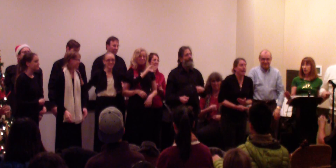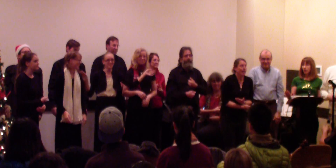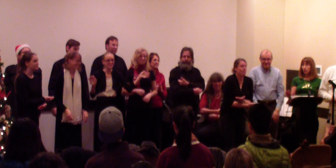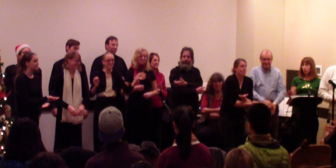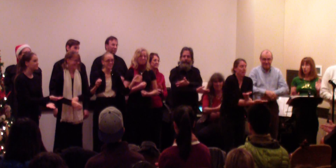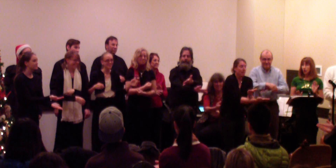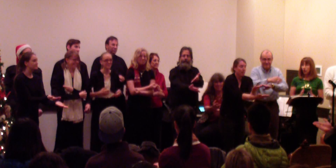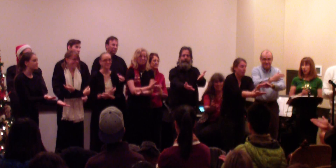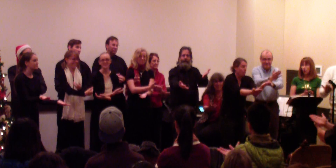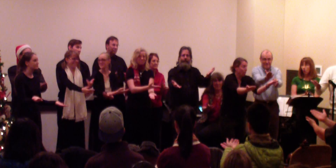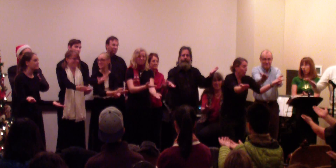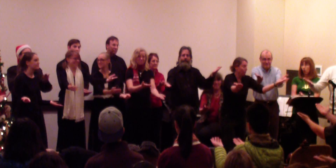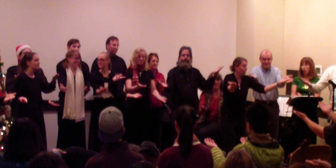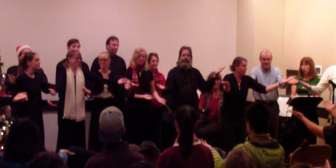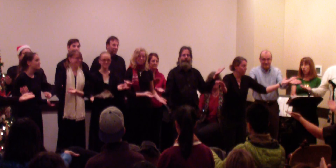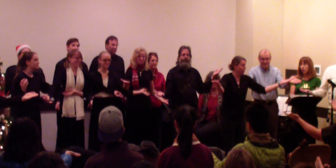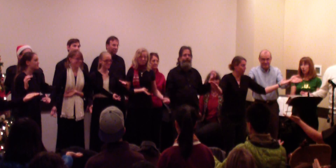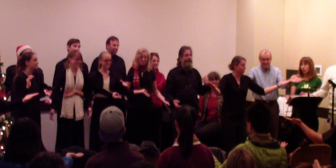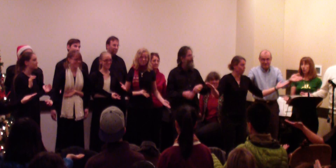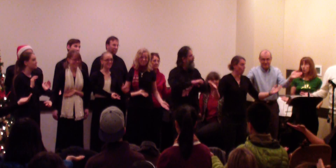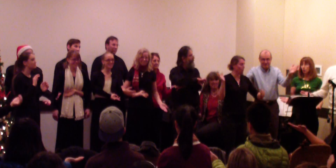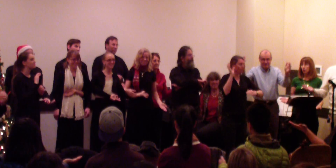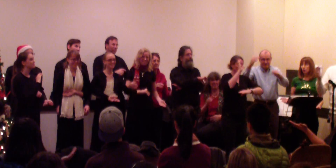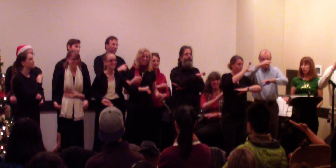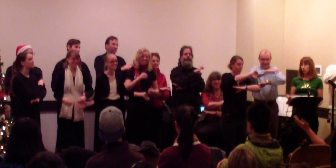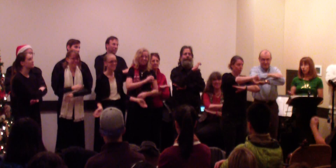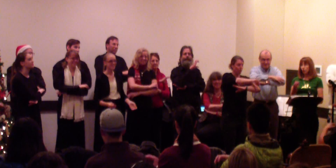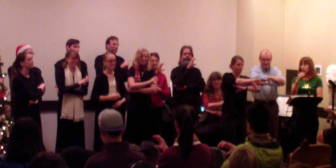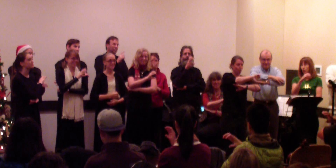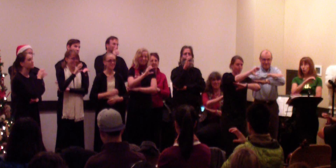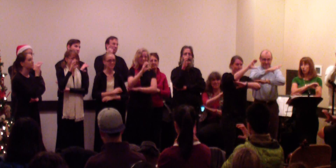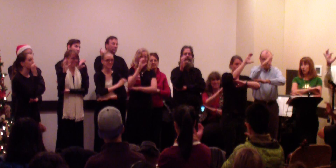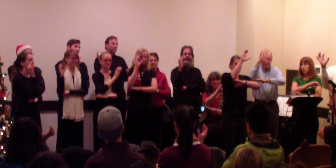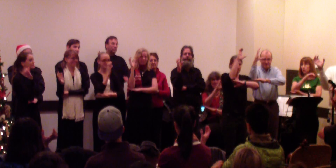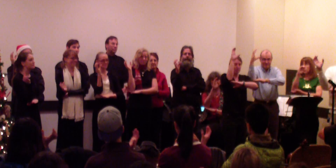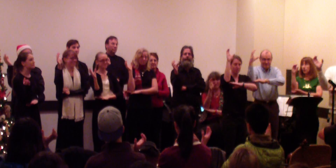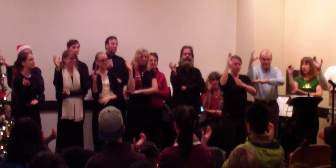and may all your Christmases